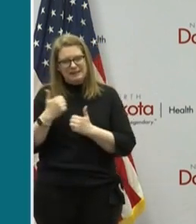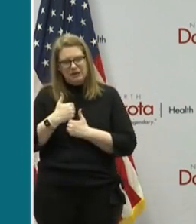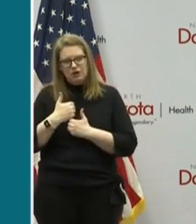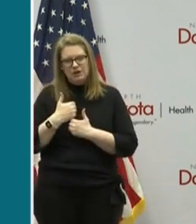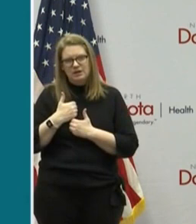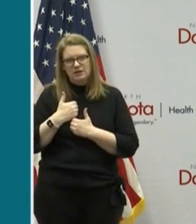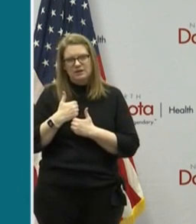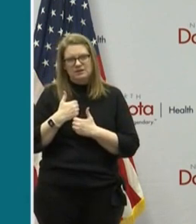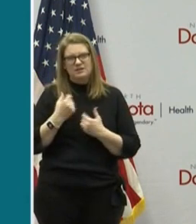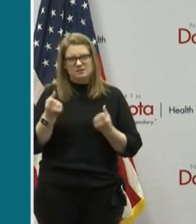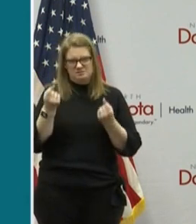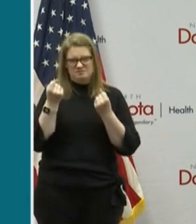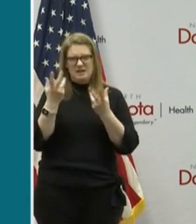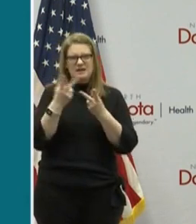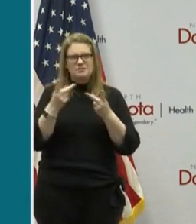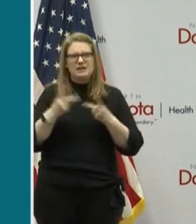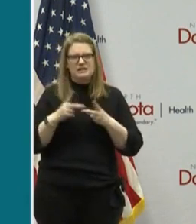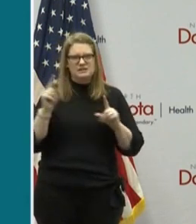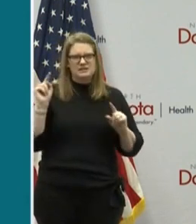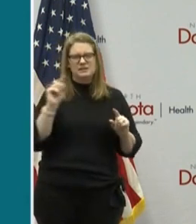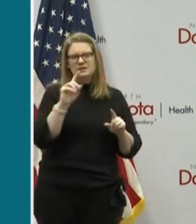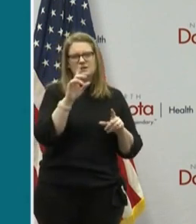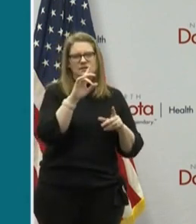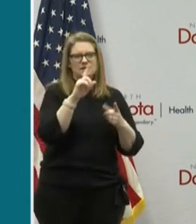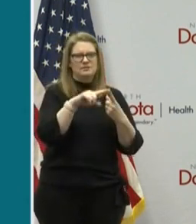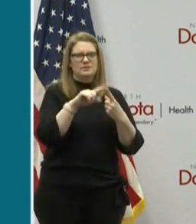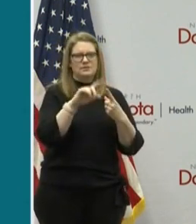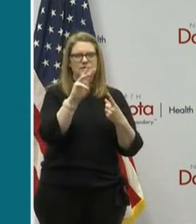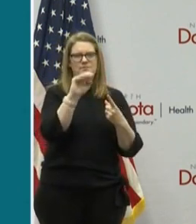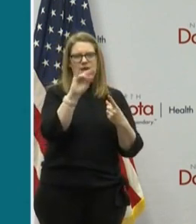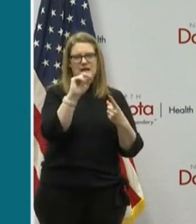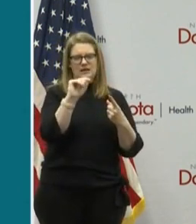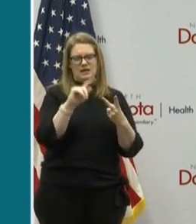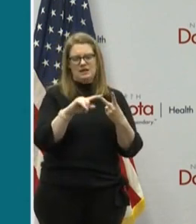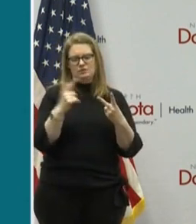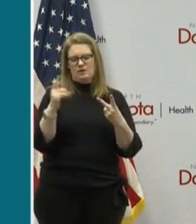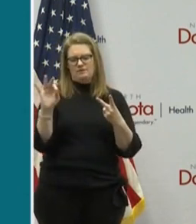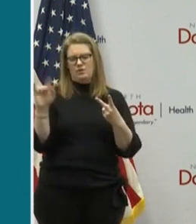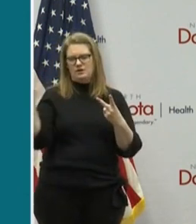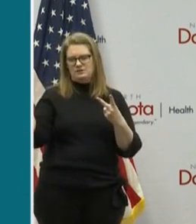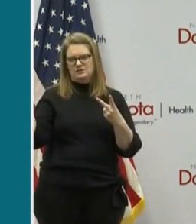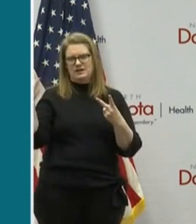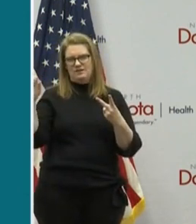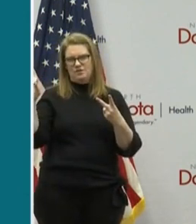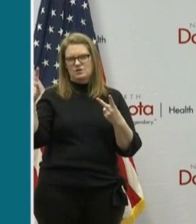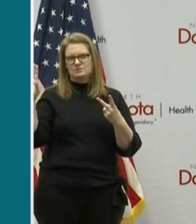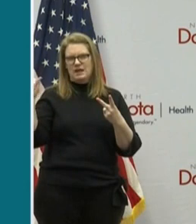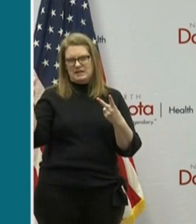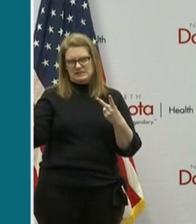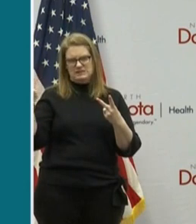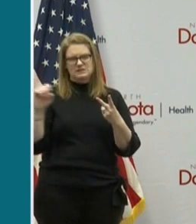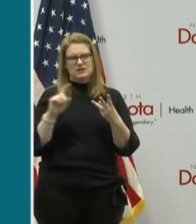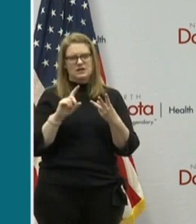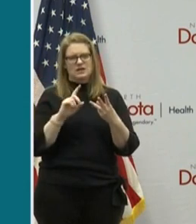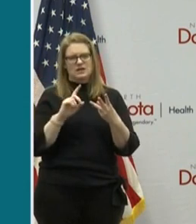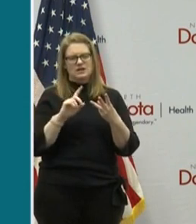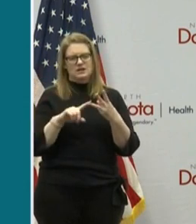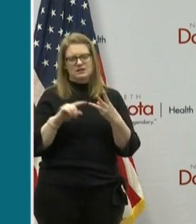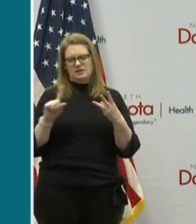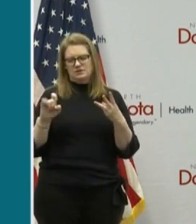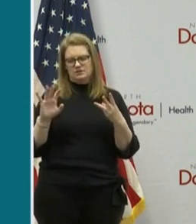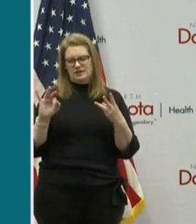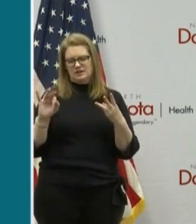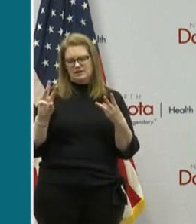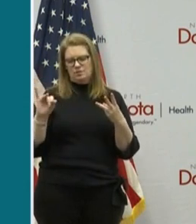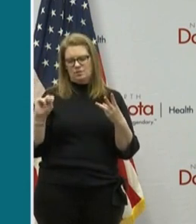across multiple locations, but primarily Minot Air Force Base, Grand Forks Air Force Base, and those that are active with the 119th